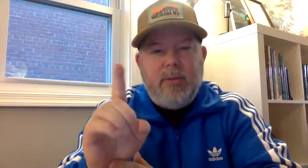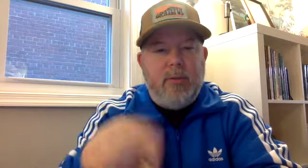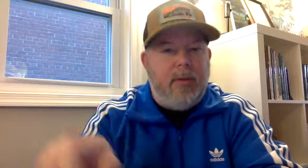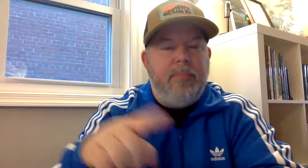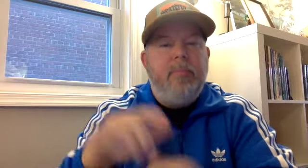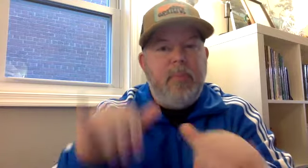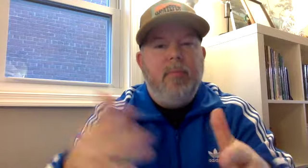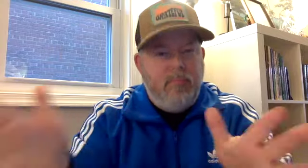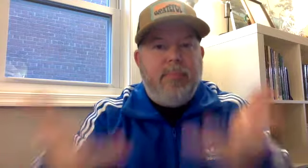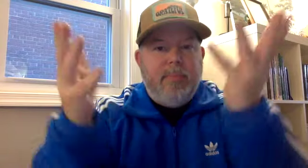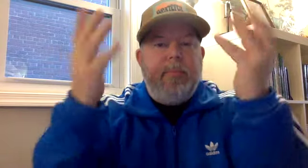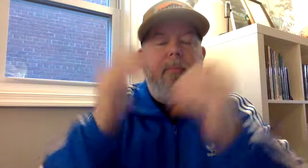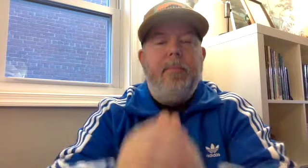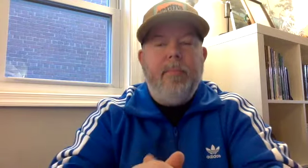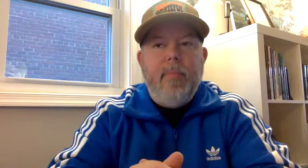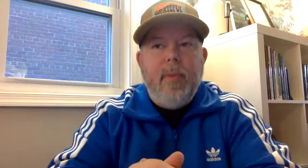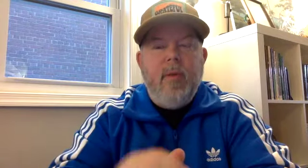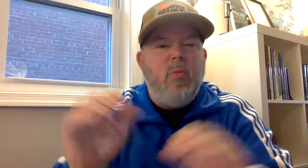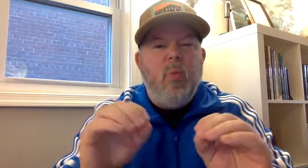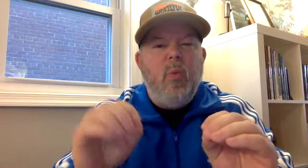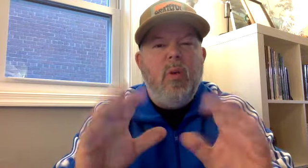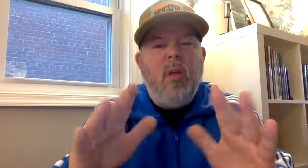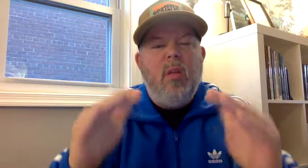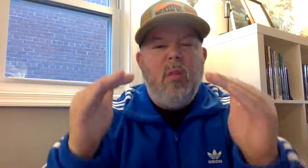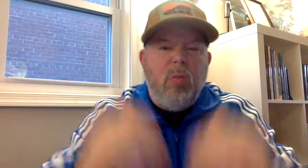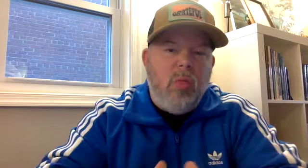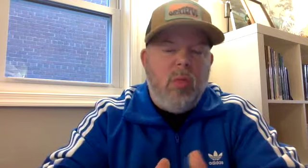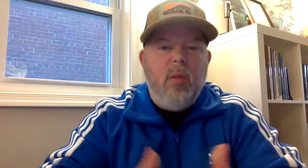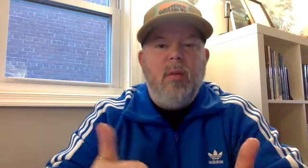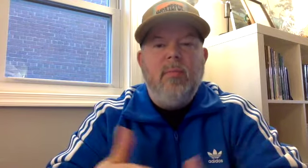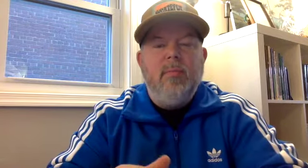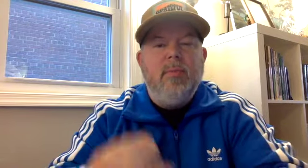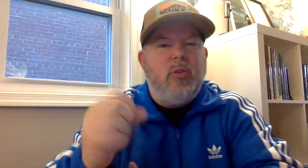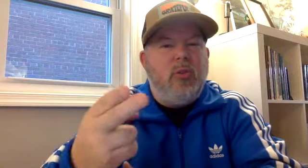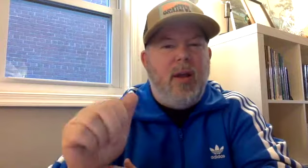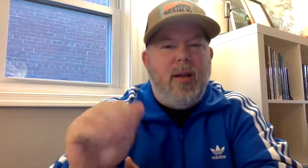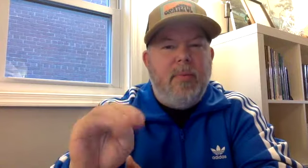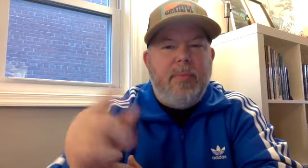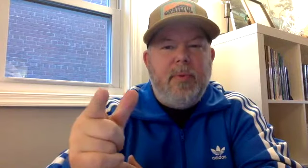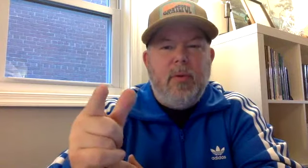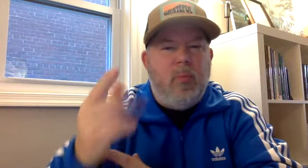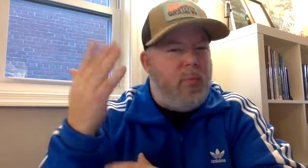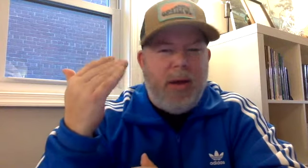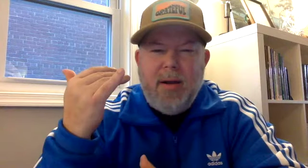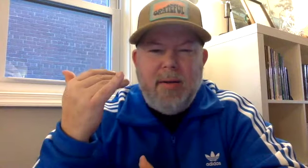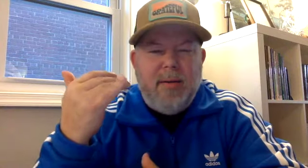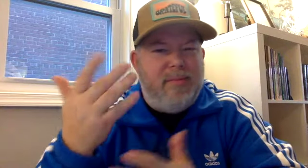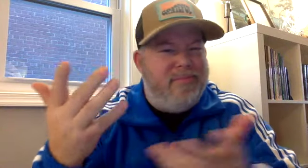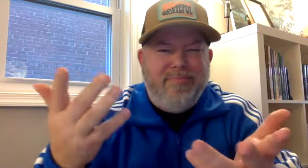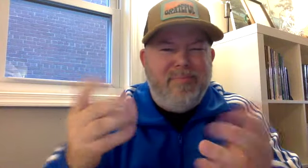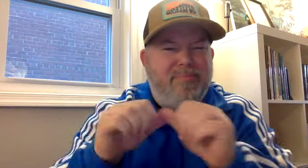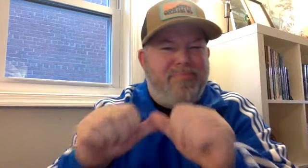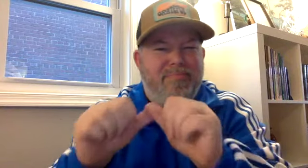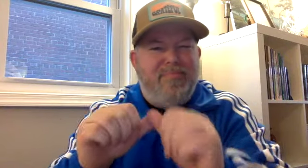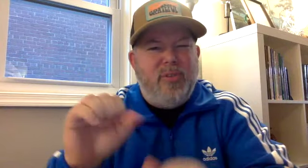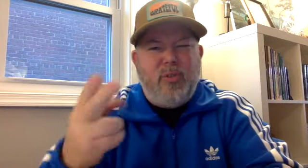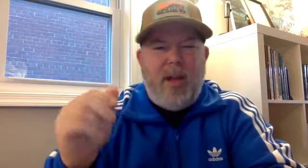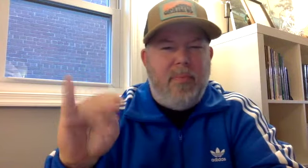and hold power like an autocrat, and could never be talked out of his autocratic mindset. But instead of confronting the tyrant,